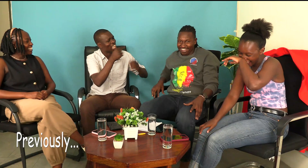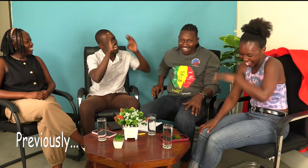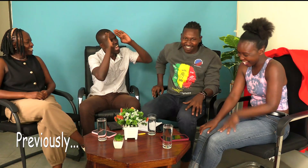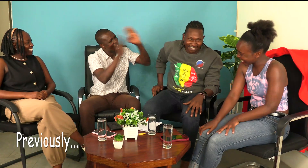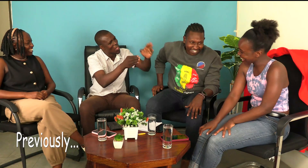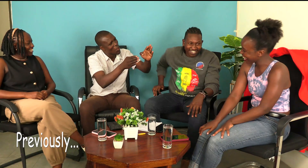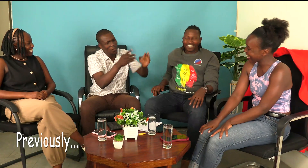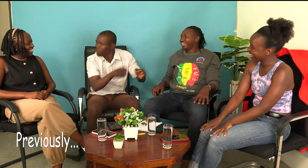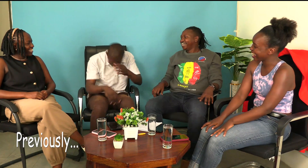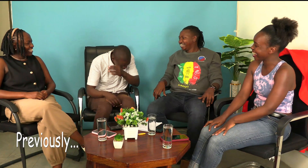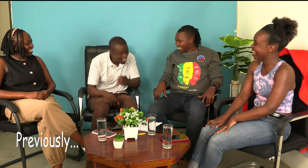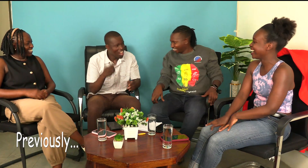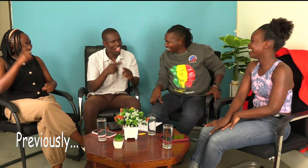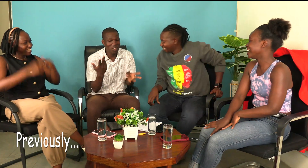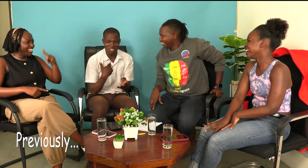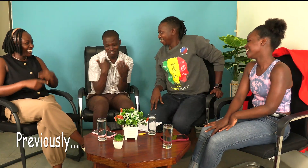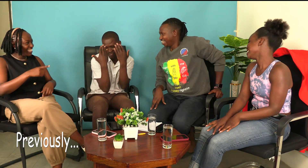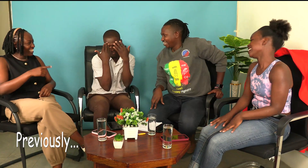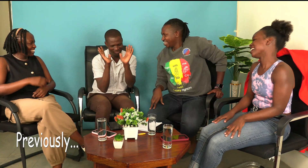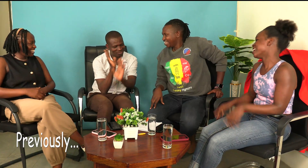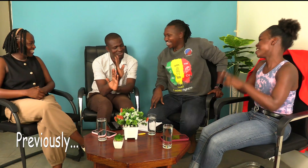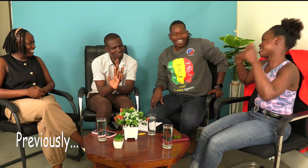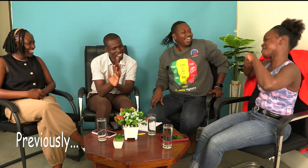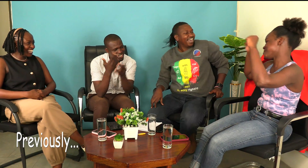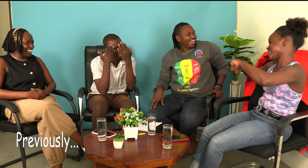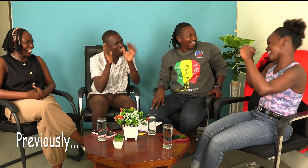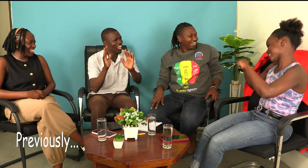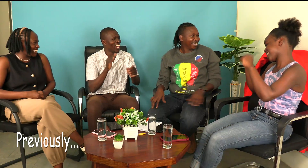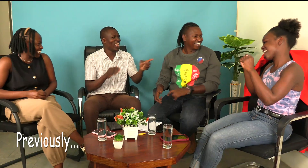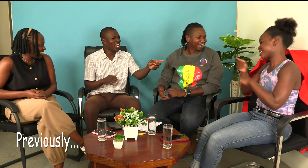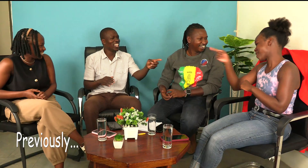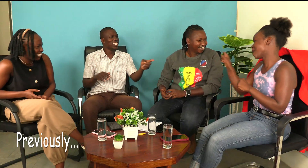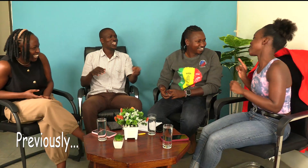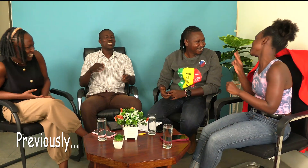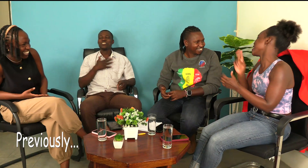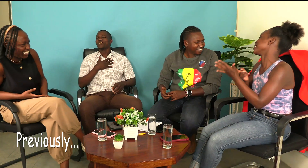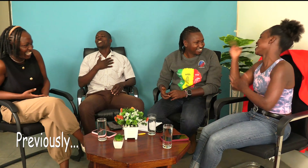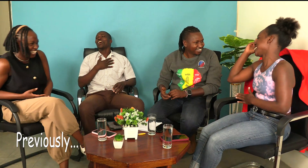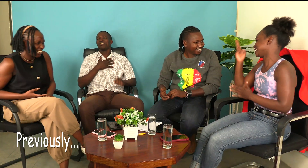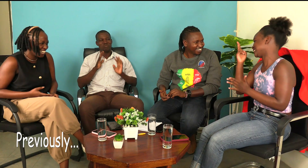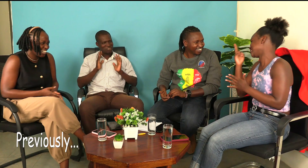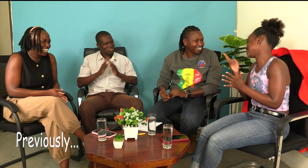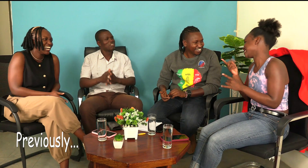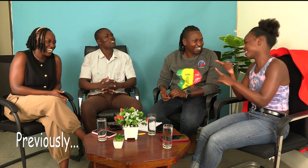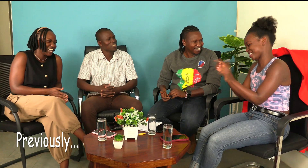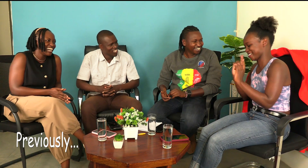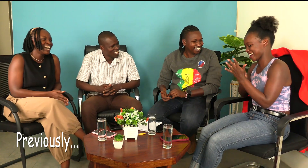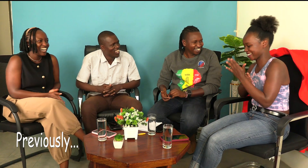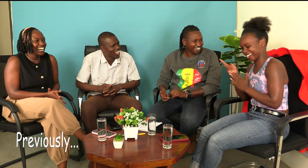you. That is why I said hello, and you are very shy. It's like I don't know. Yeah, I don't know. I agree with you. That's honest. I was shocked. Okay.